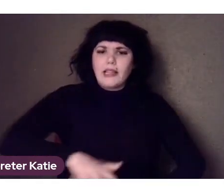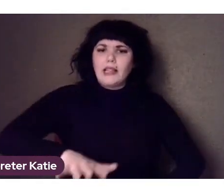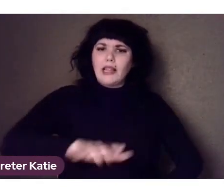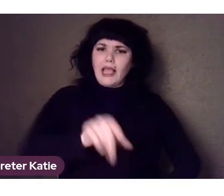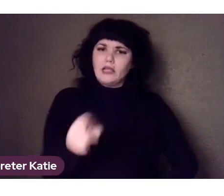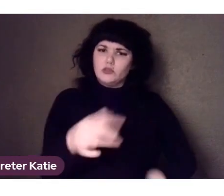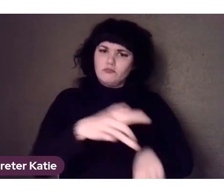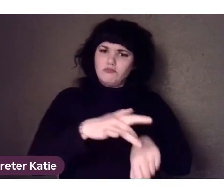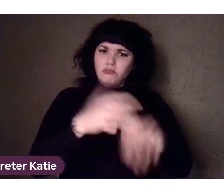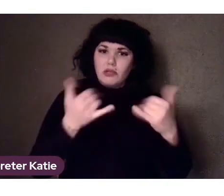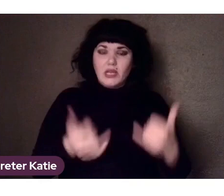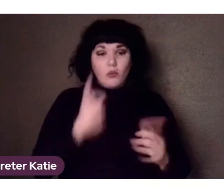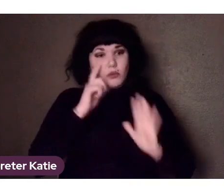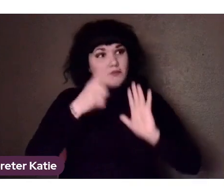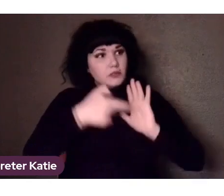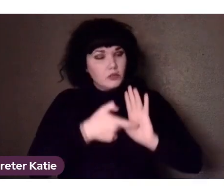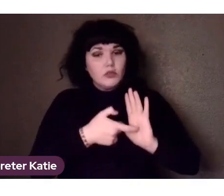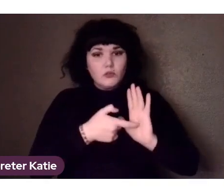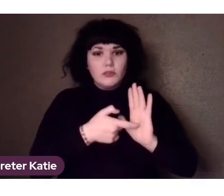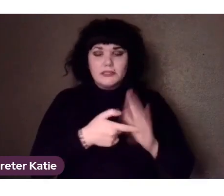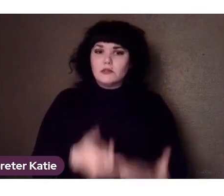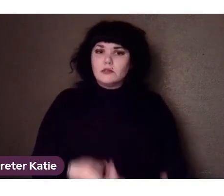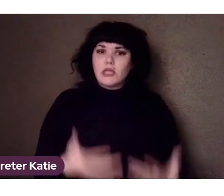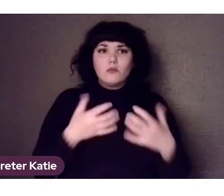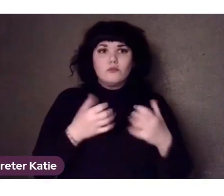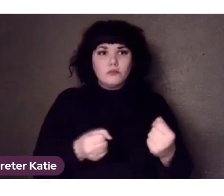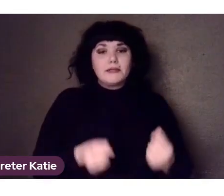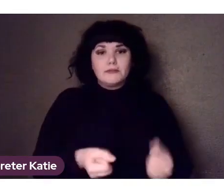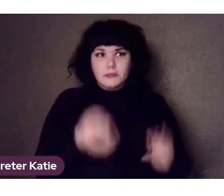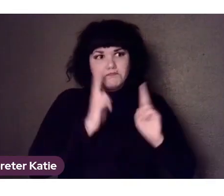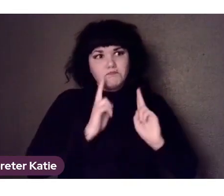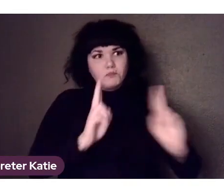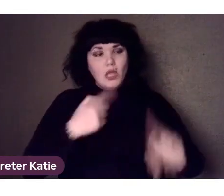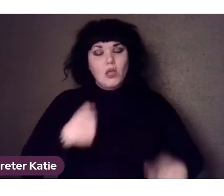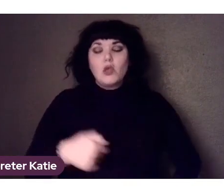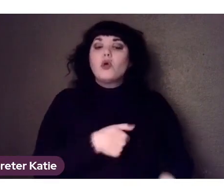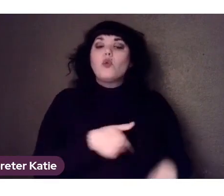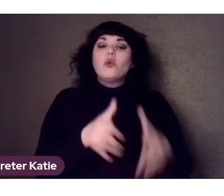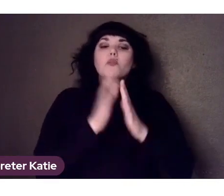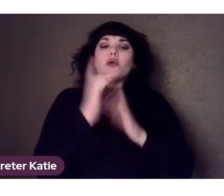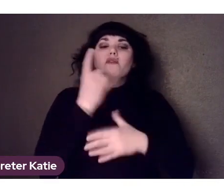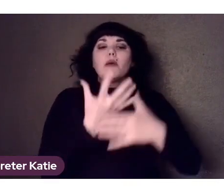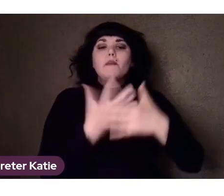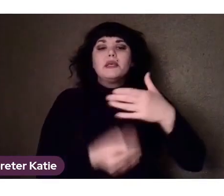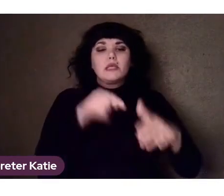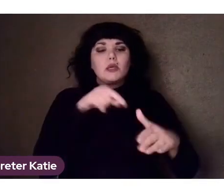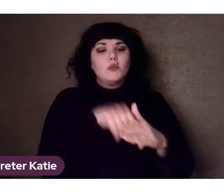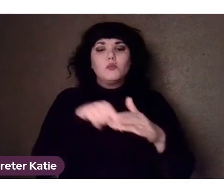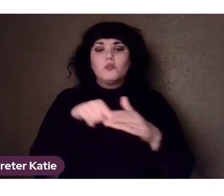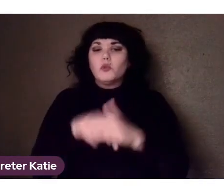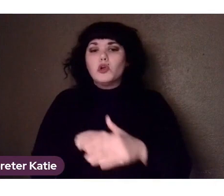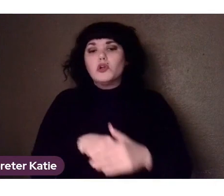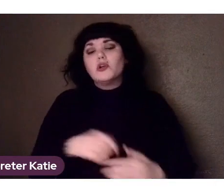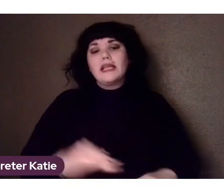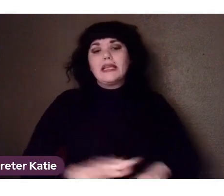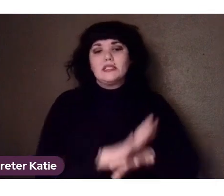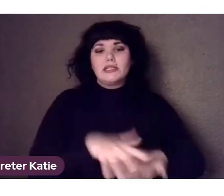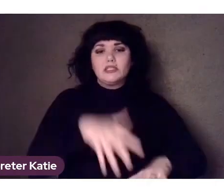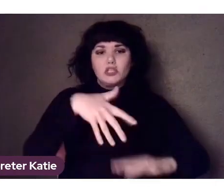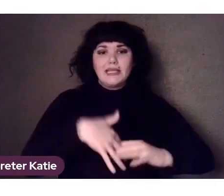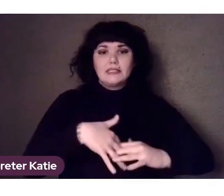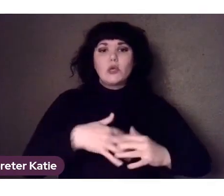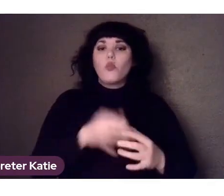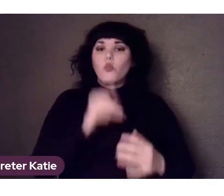reclamation. We remember and pray for the missing and murdered Indigenous women. We stand in solidarity with those who continue to